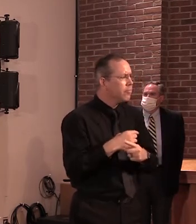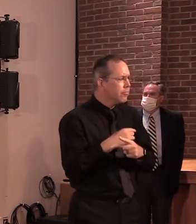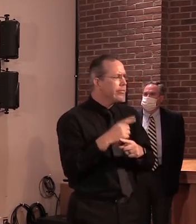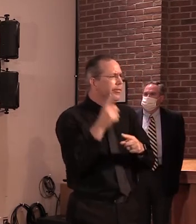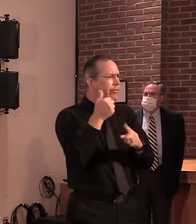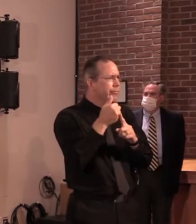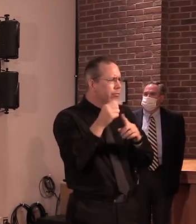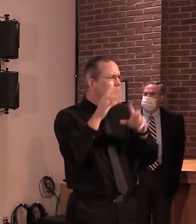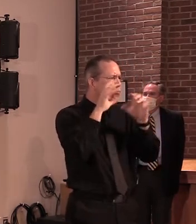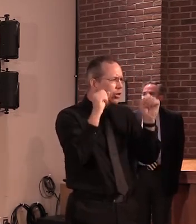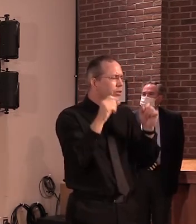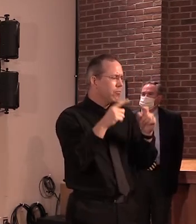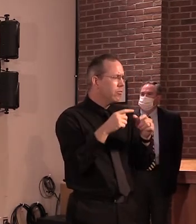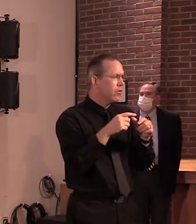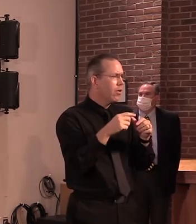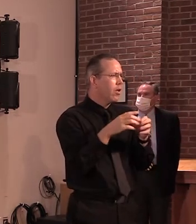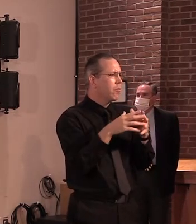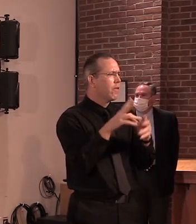Pediatrics.